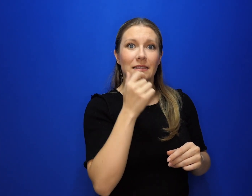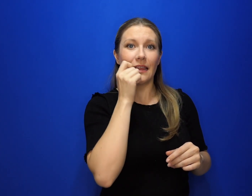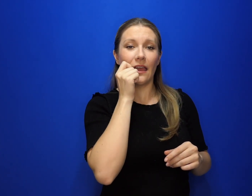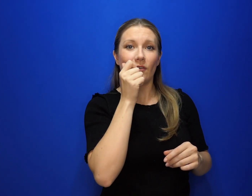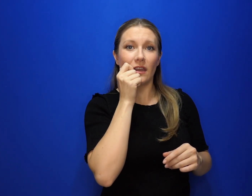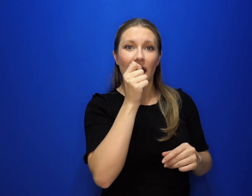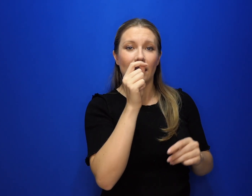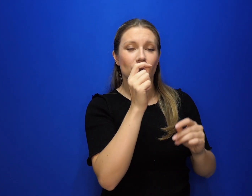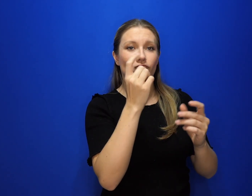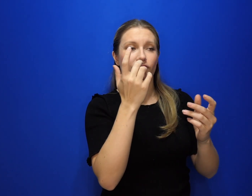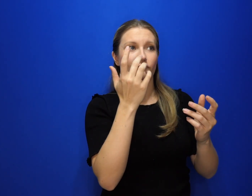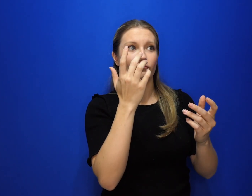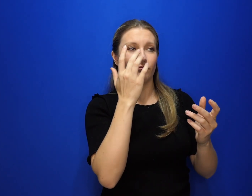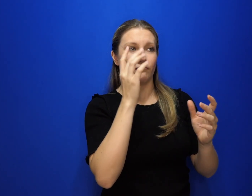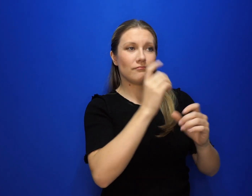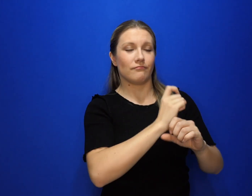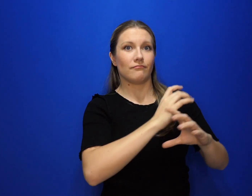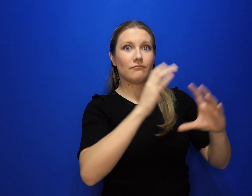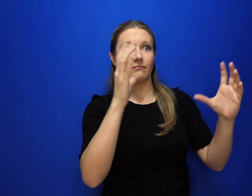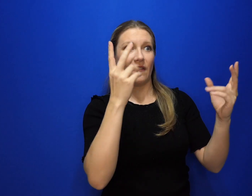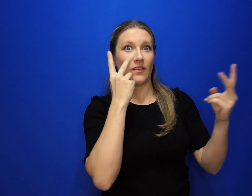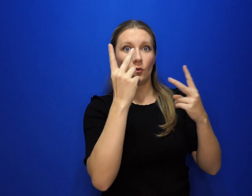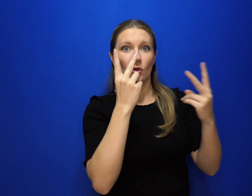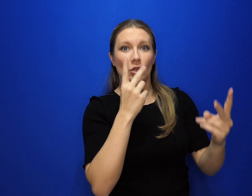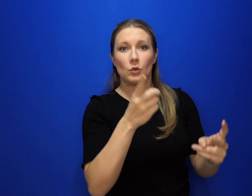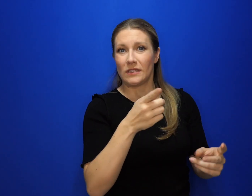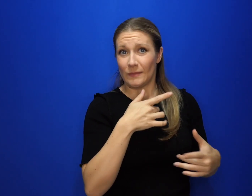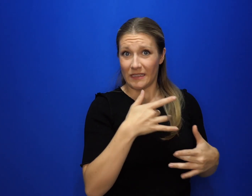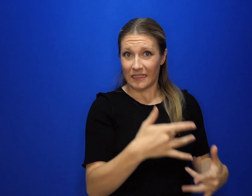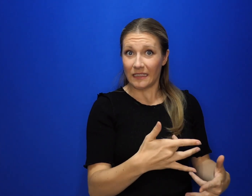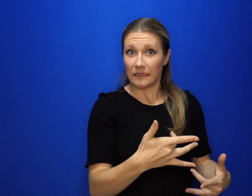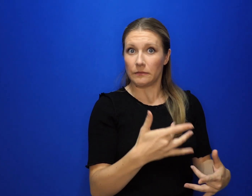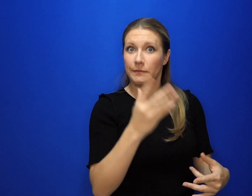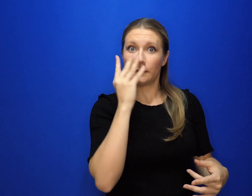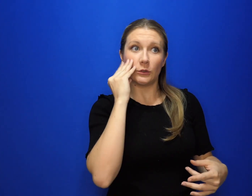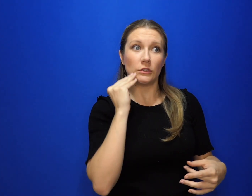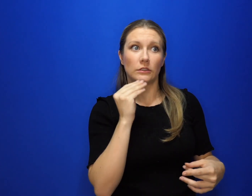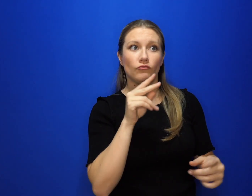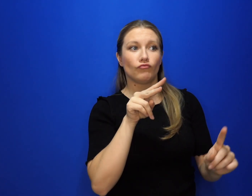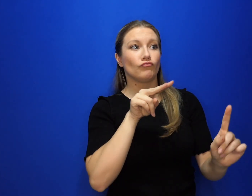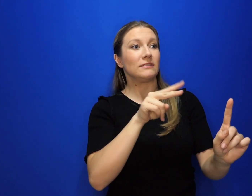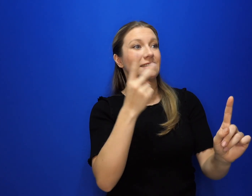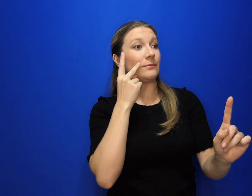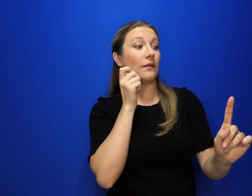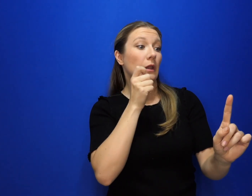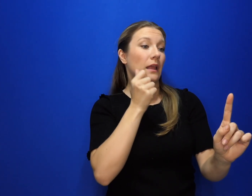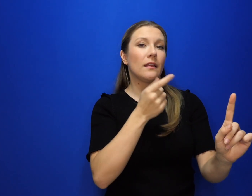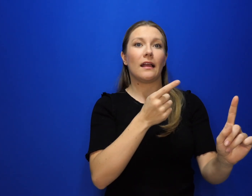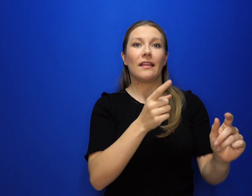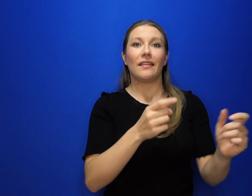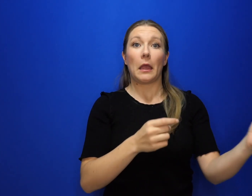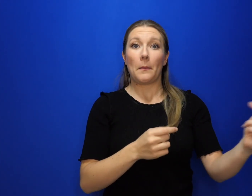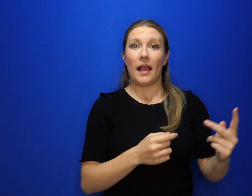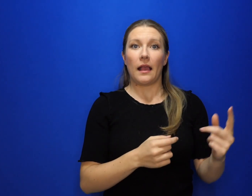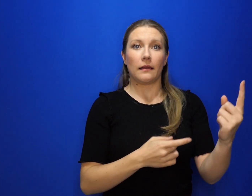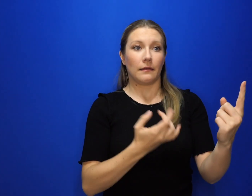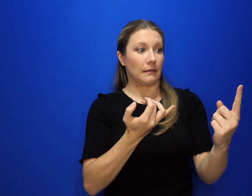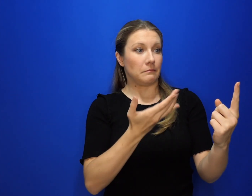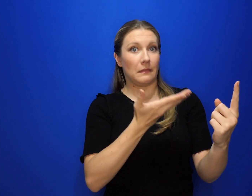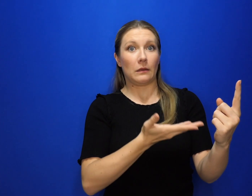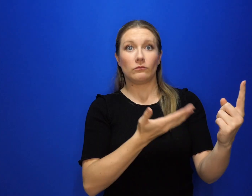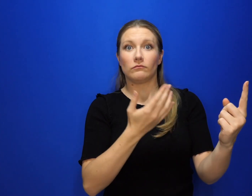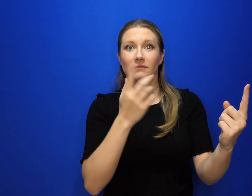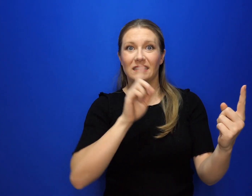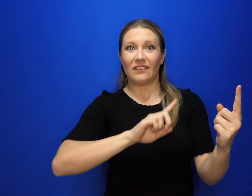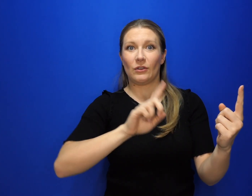the everyday visual. Yeah. That you usually have of them. So then when they do come back and they look very different, I mean, not just